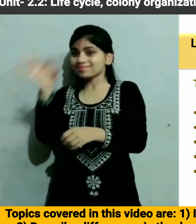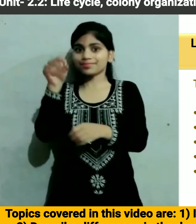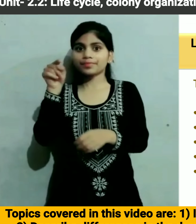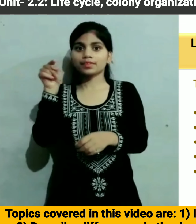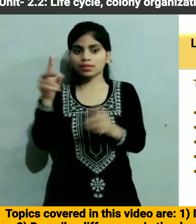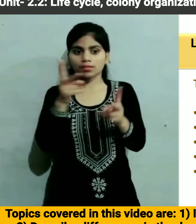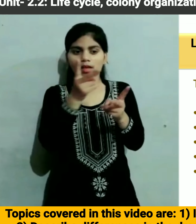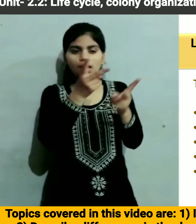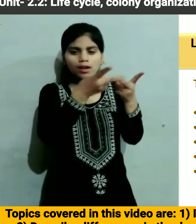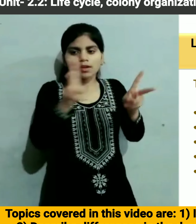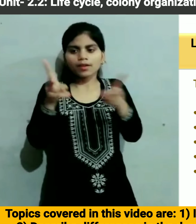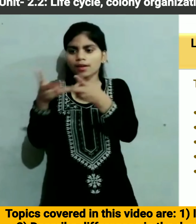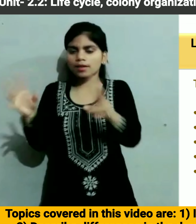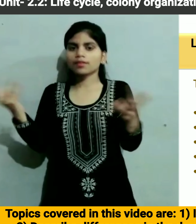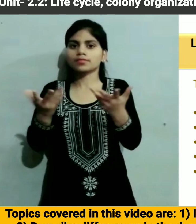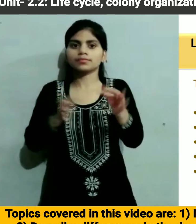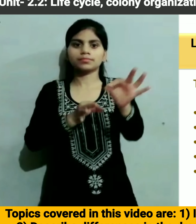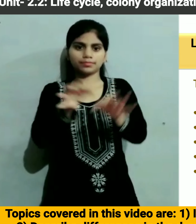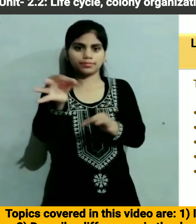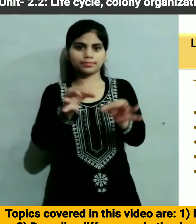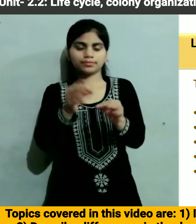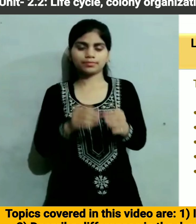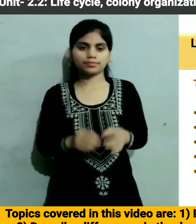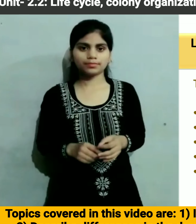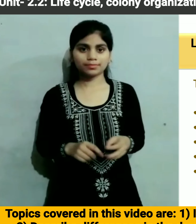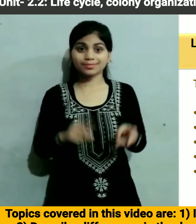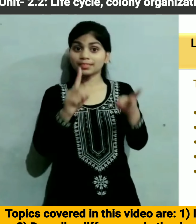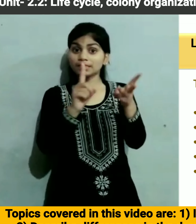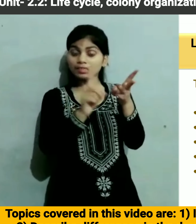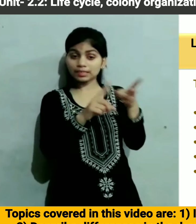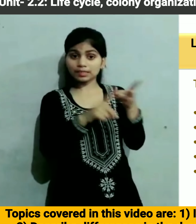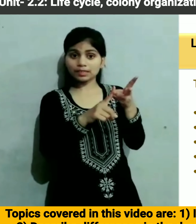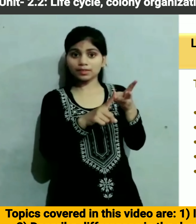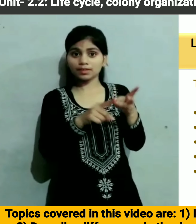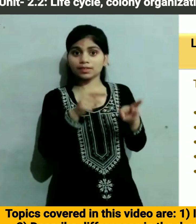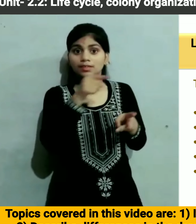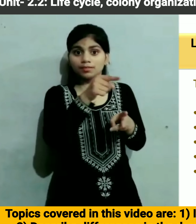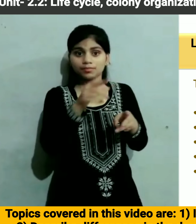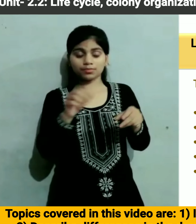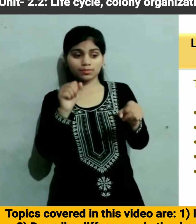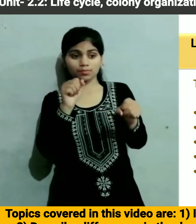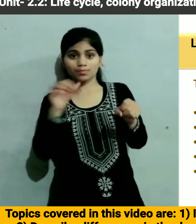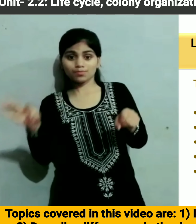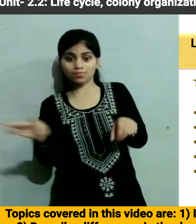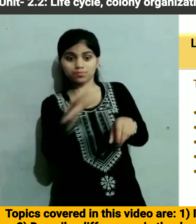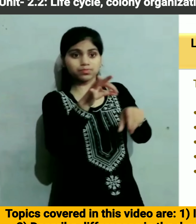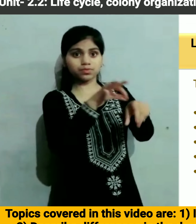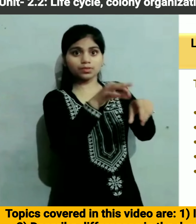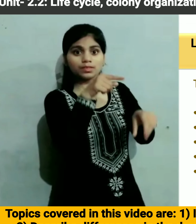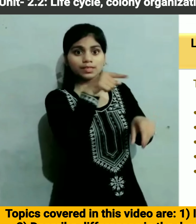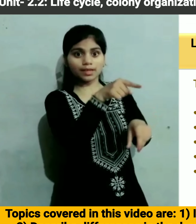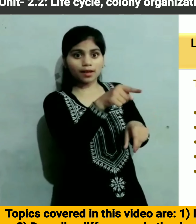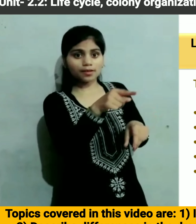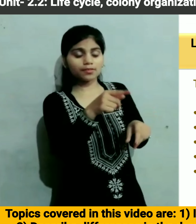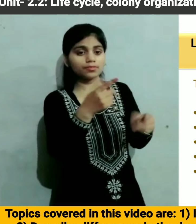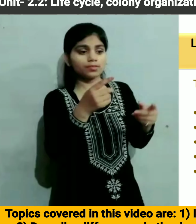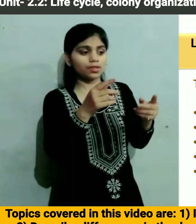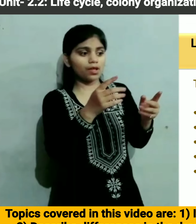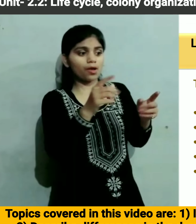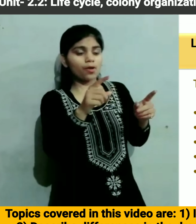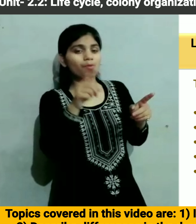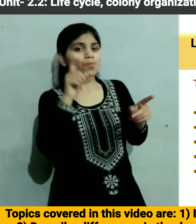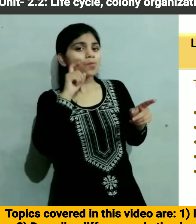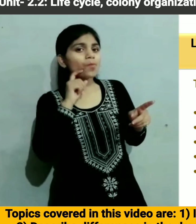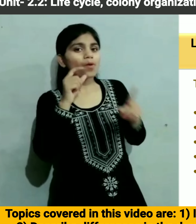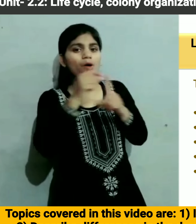Number 3, understand honey and pollen storage behavior of honeybees.